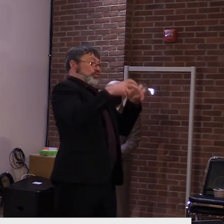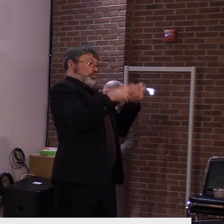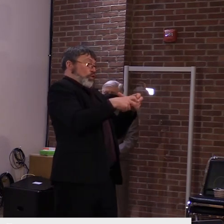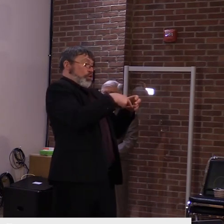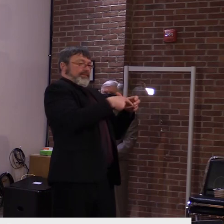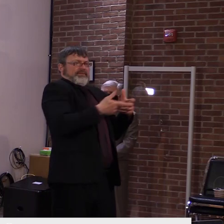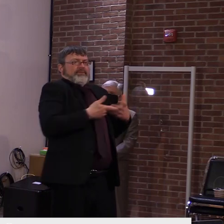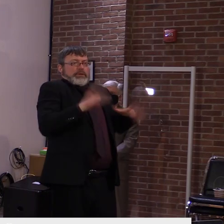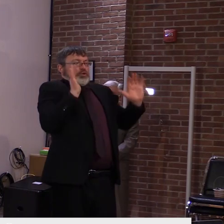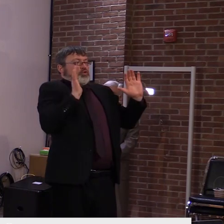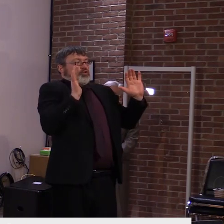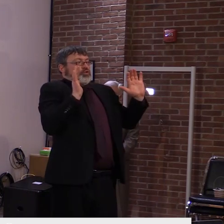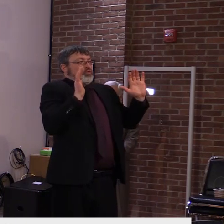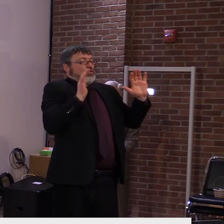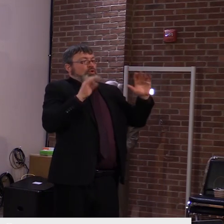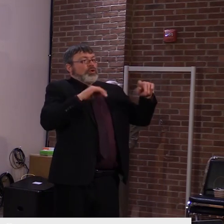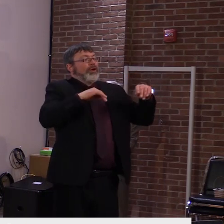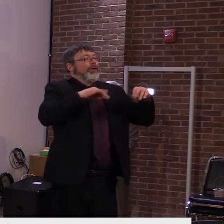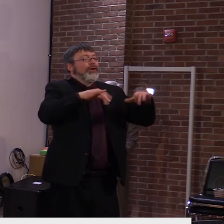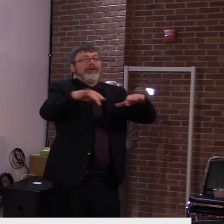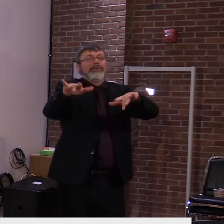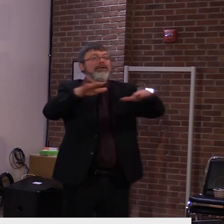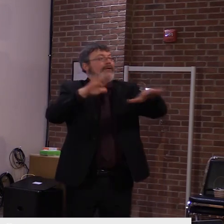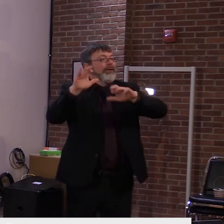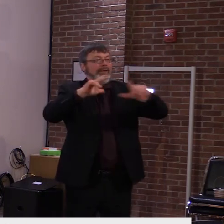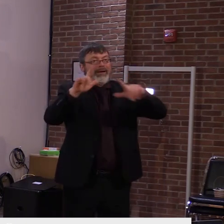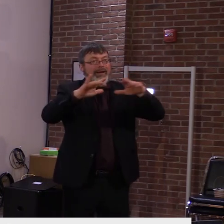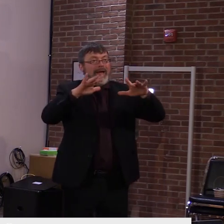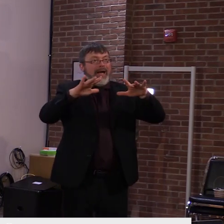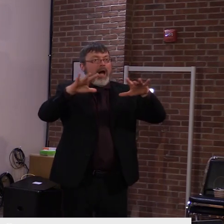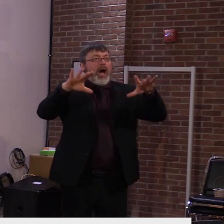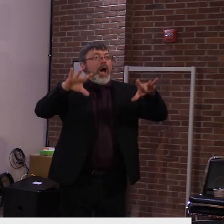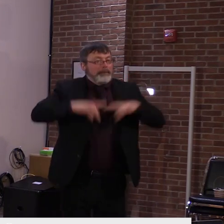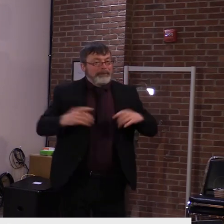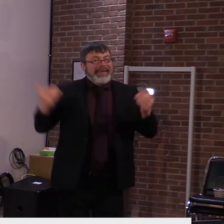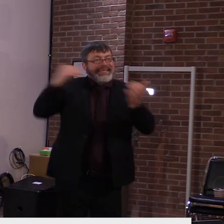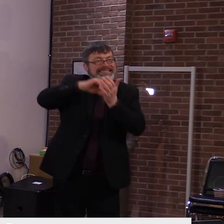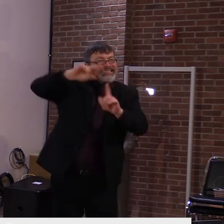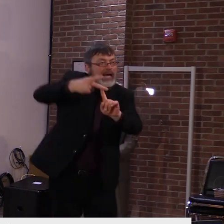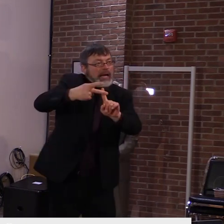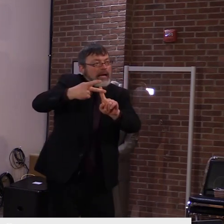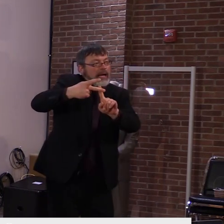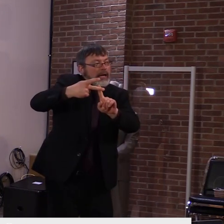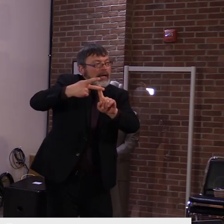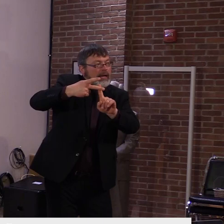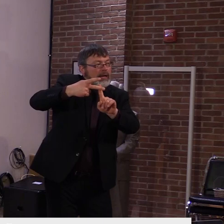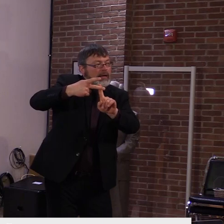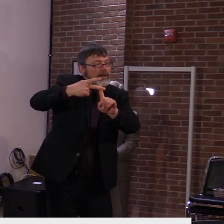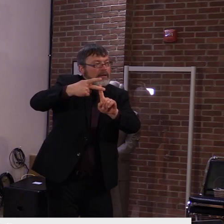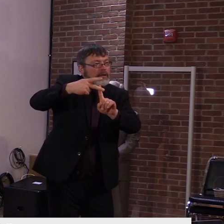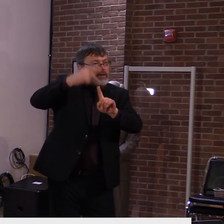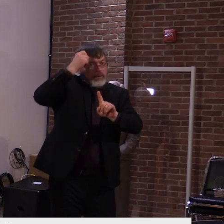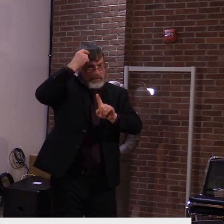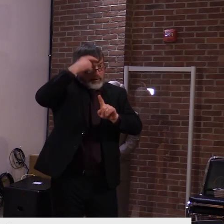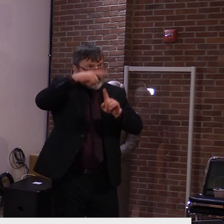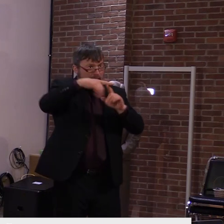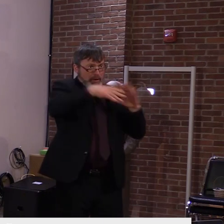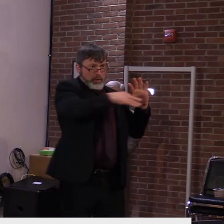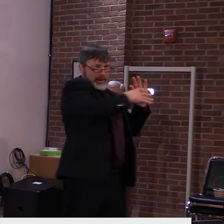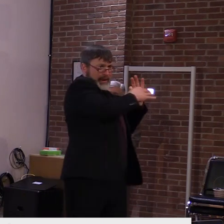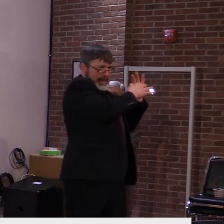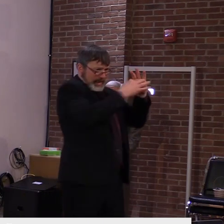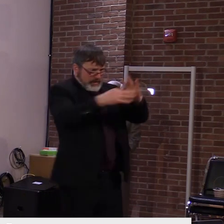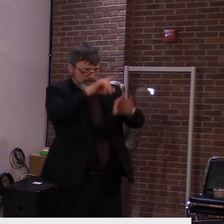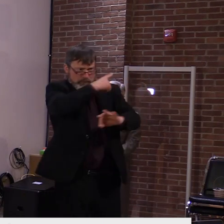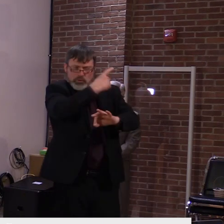period. And, you know, we're in an era now where we're worrying about the variant strains, and the variant strains' characteristic is